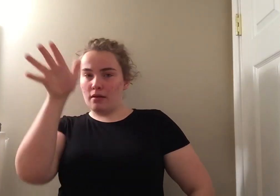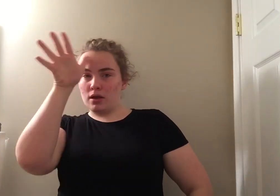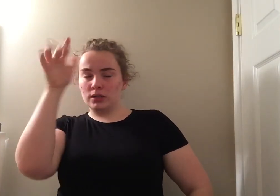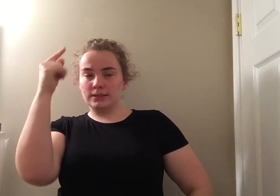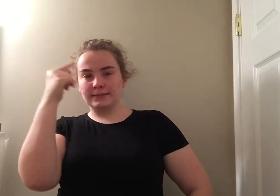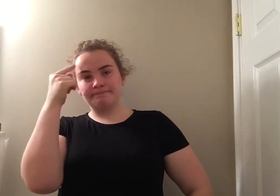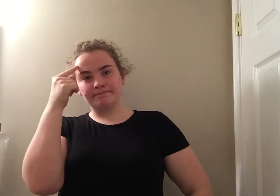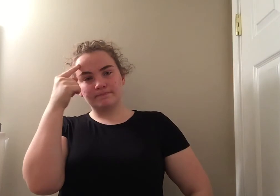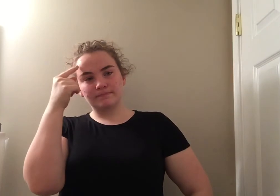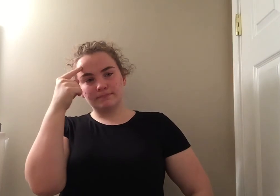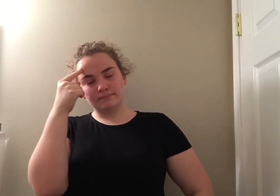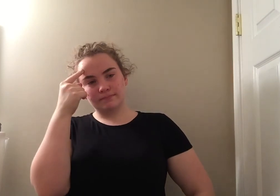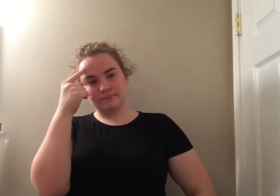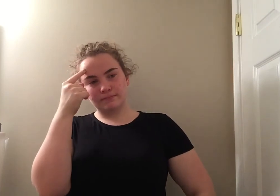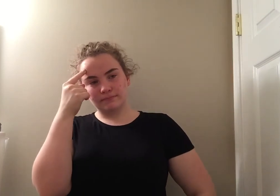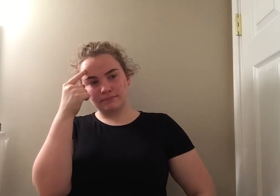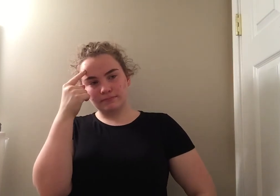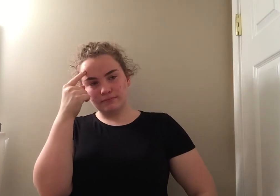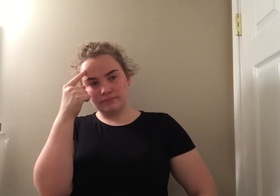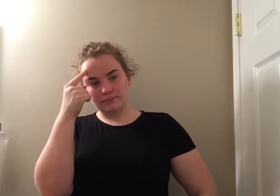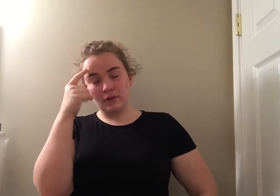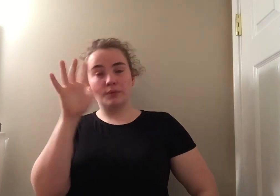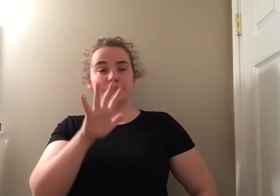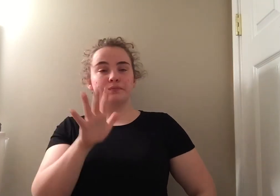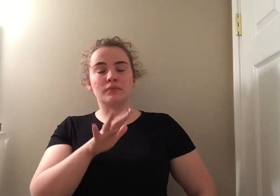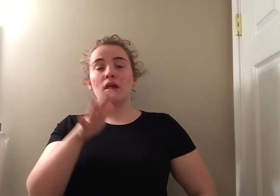they are doing that because